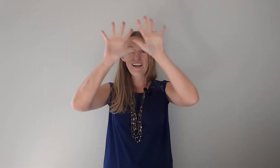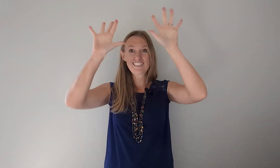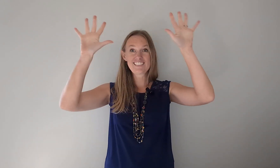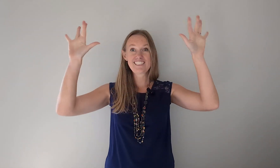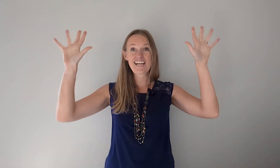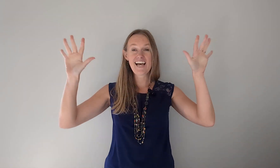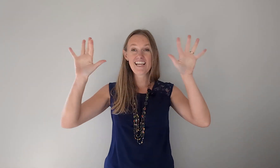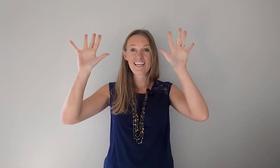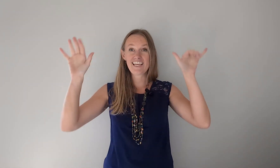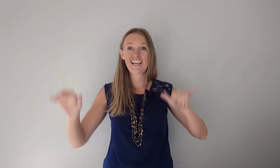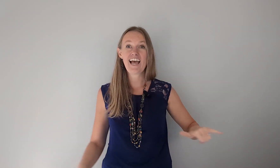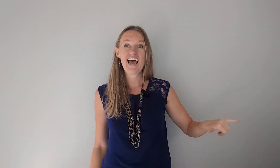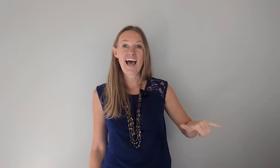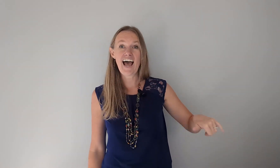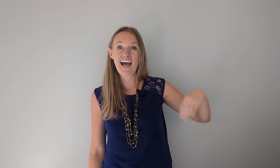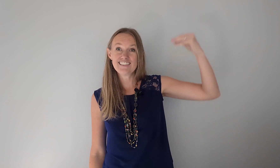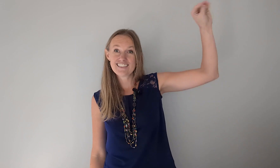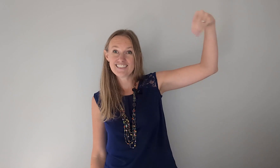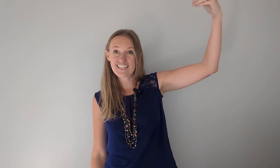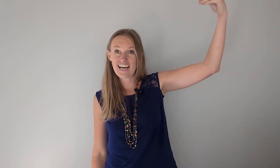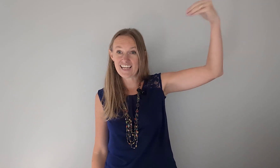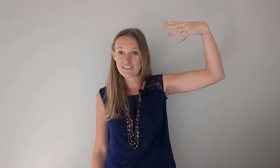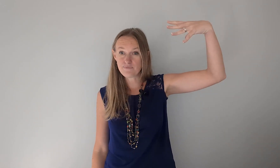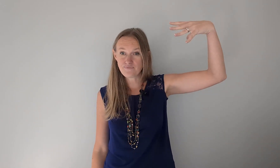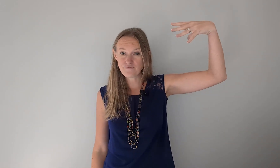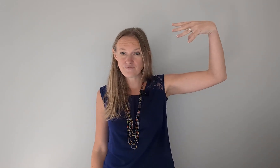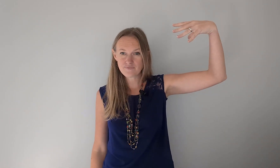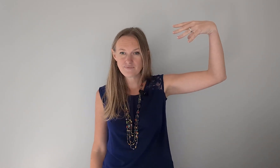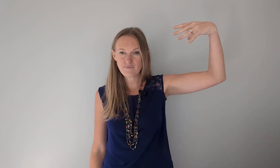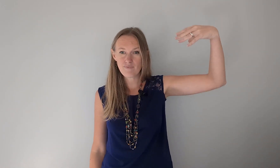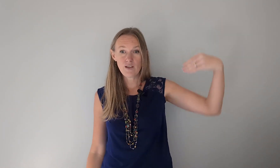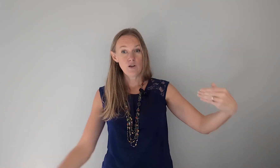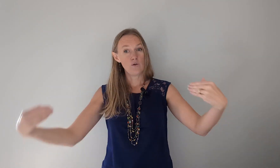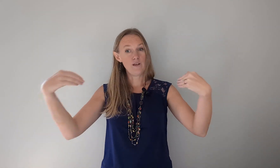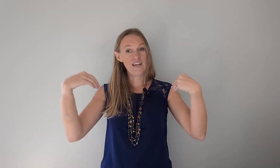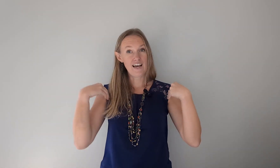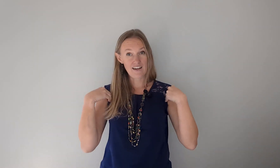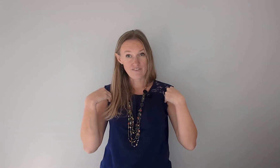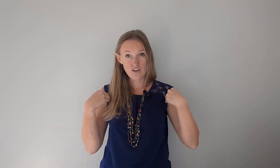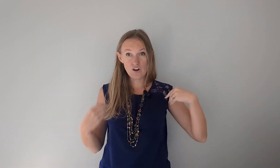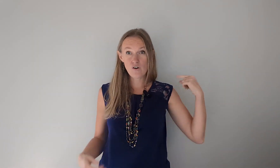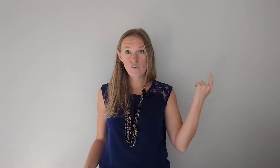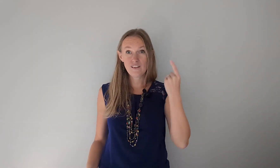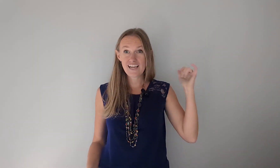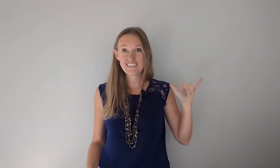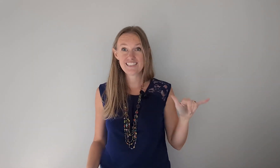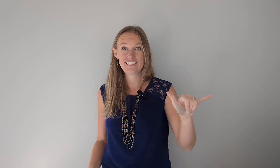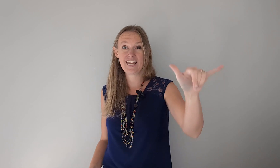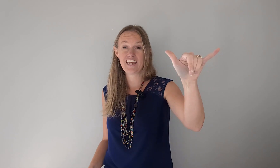bright shining as the sun, we have no less